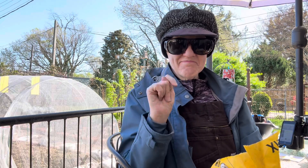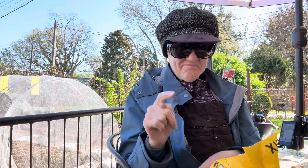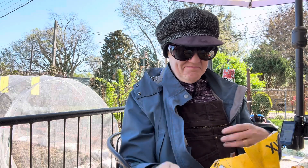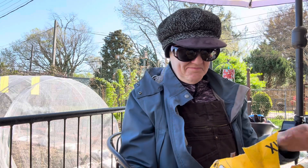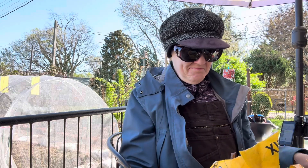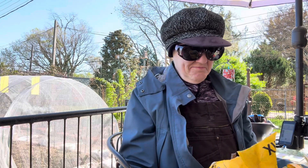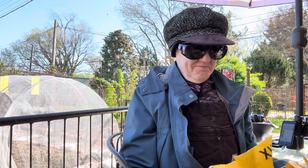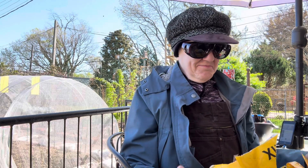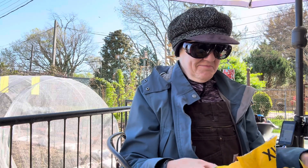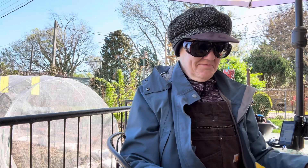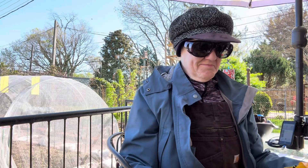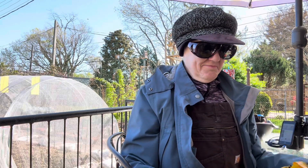to store that way.